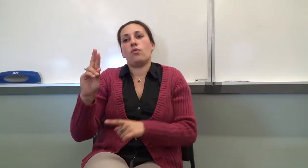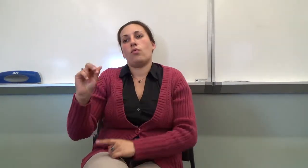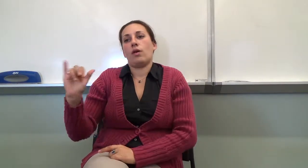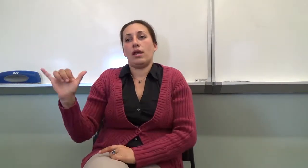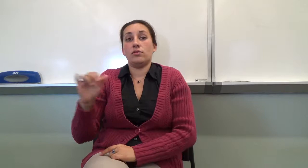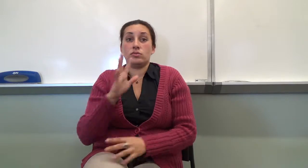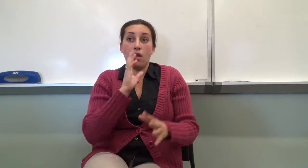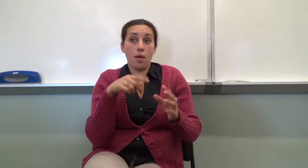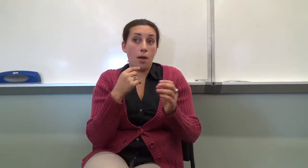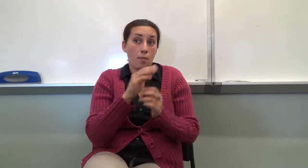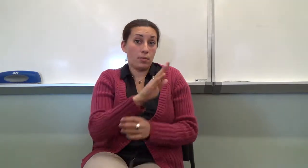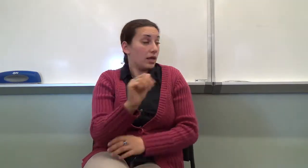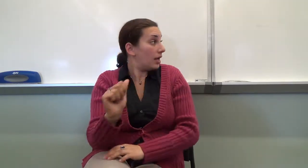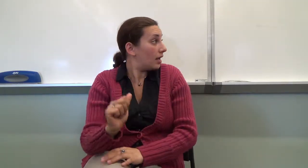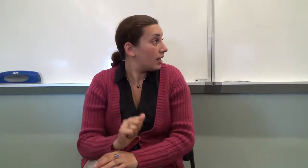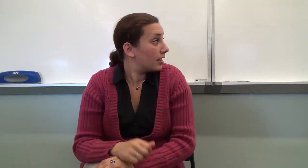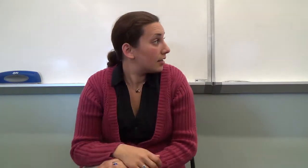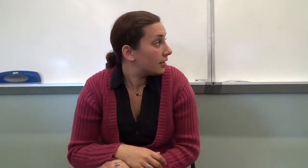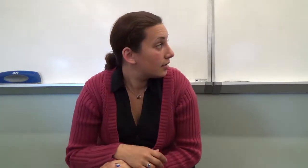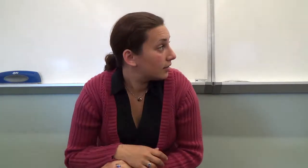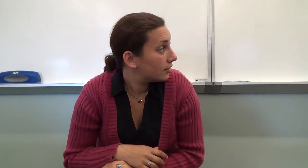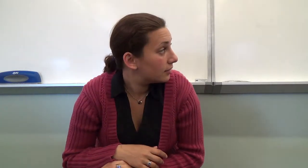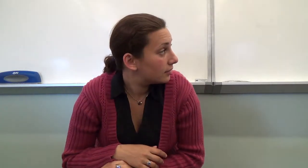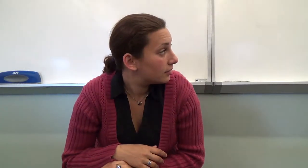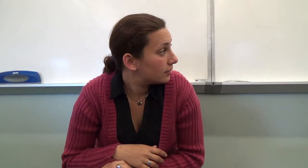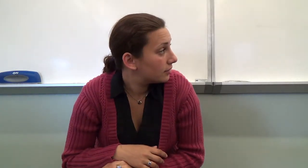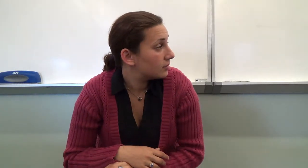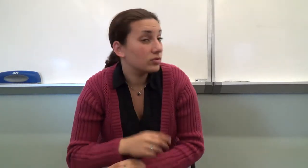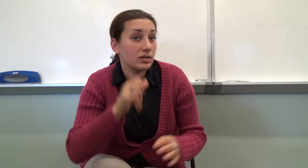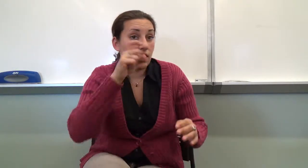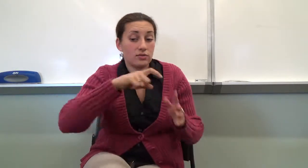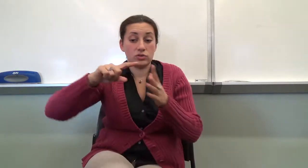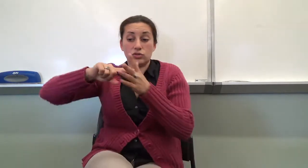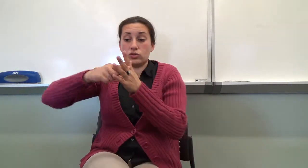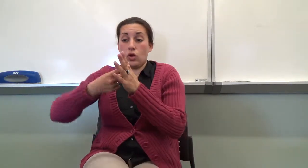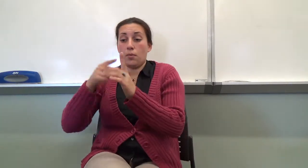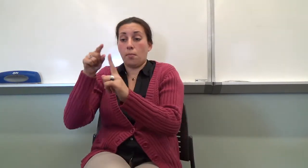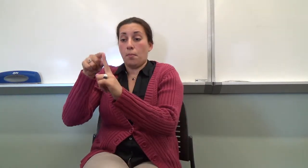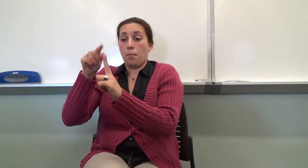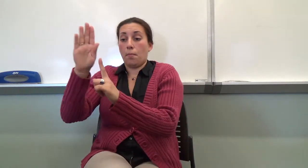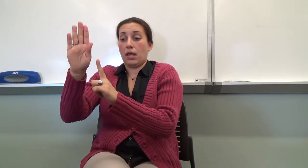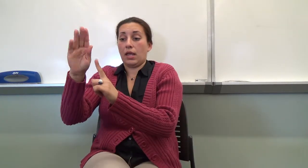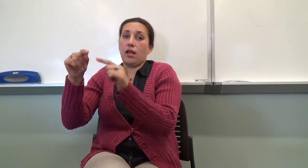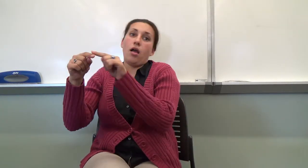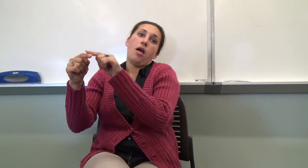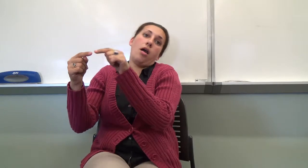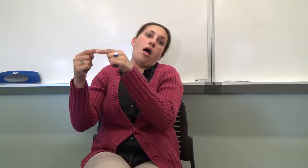BA, then you'd have to start at B and go back in the other direction. So it would look like this.